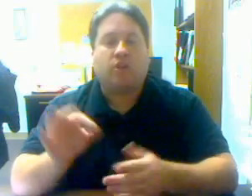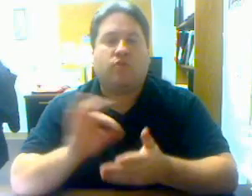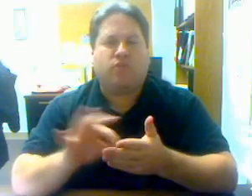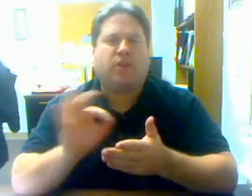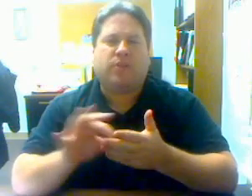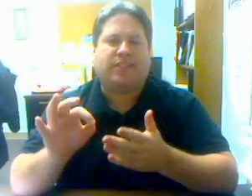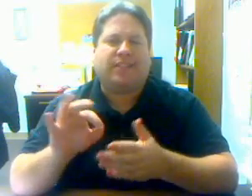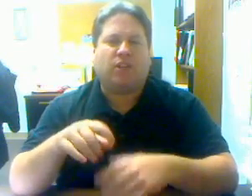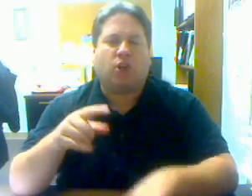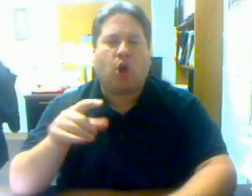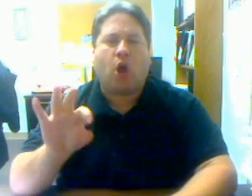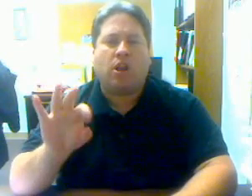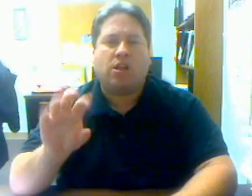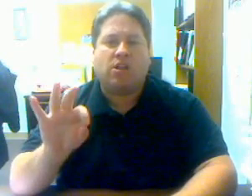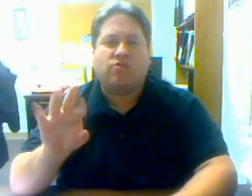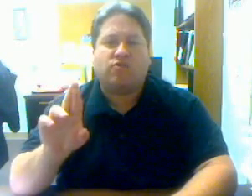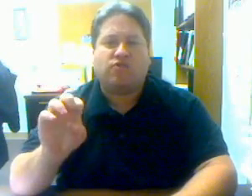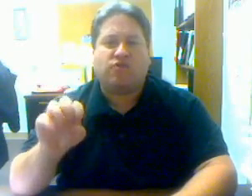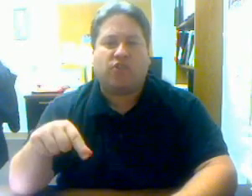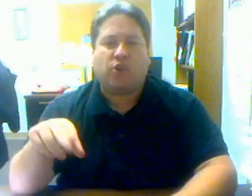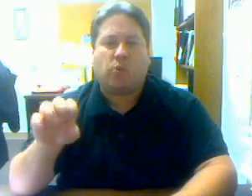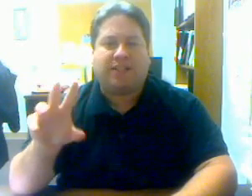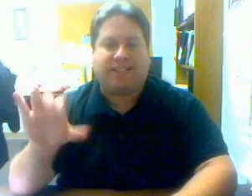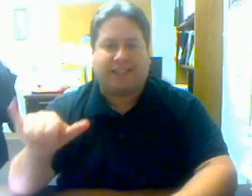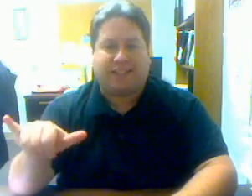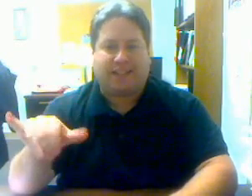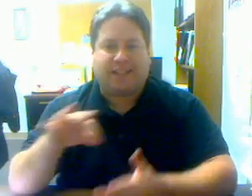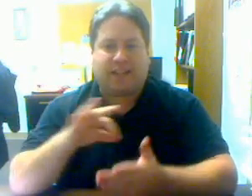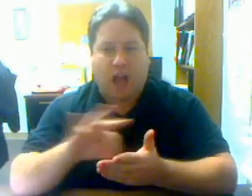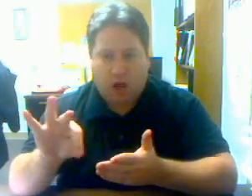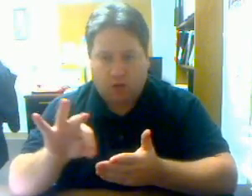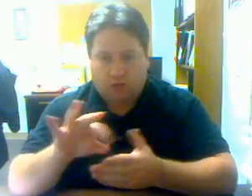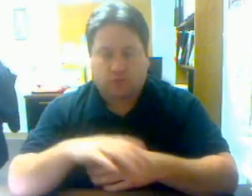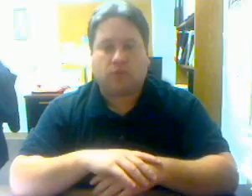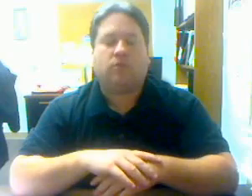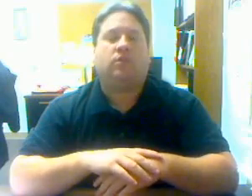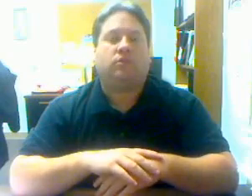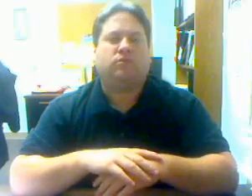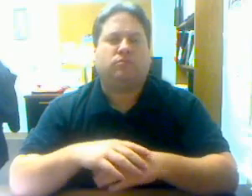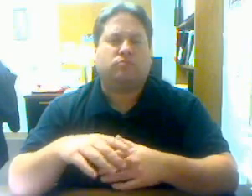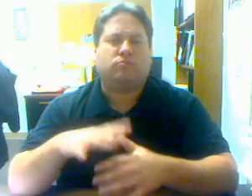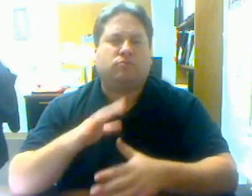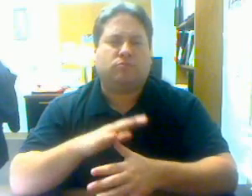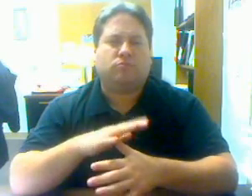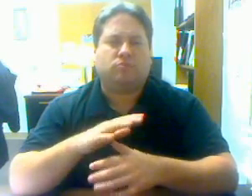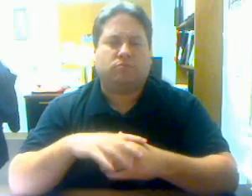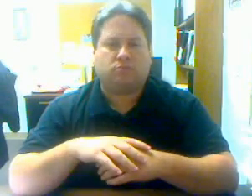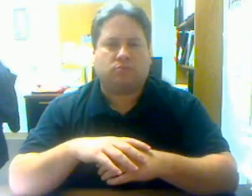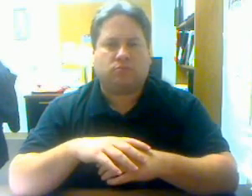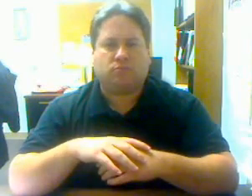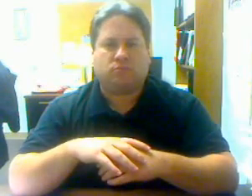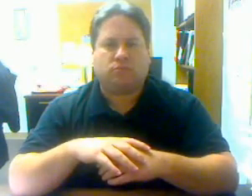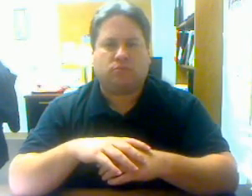most often used form of data collection. You also have interval counts, which are just more of a yes and no. This behavior happened